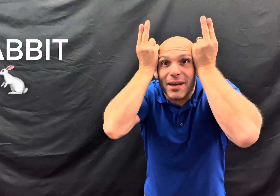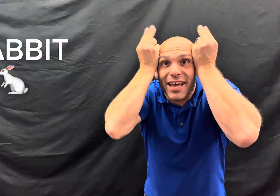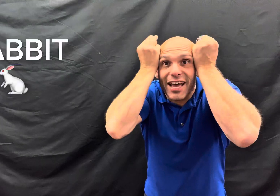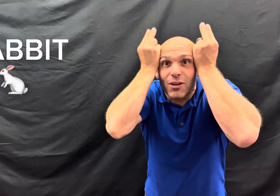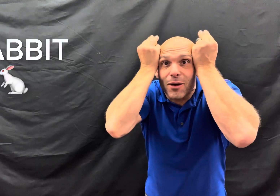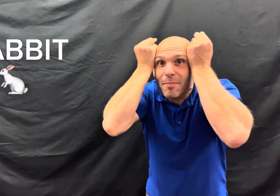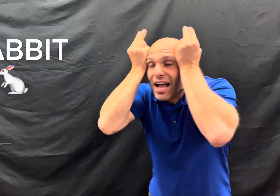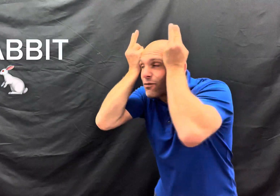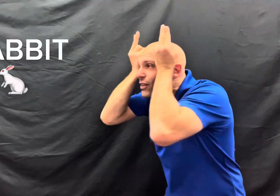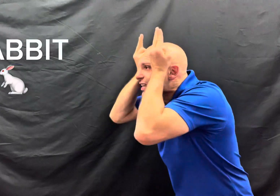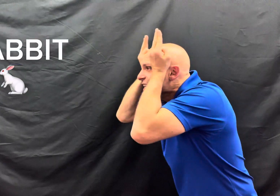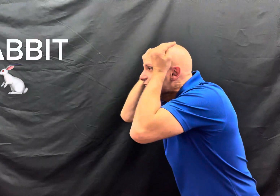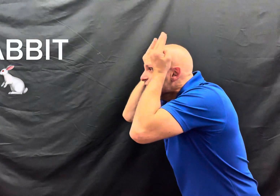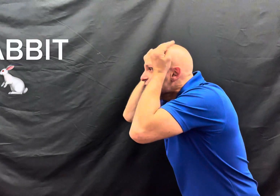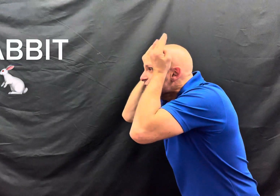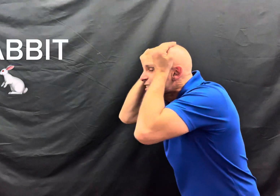head going back for the ears.